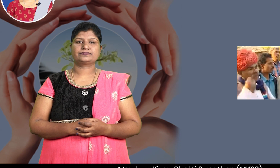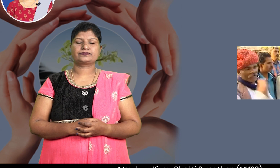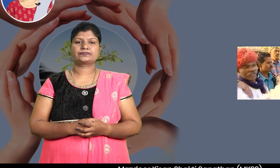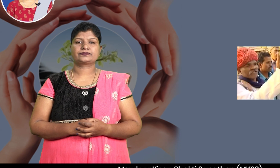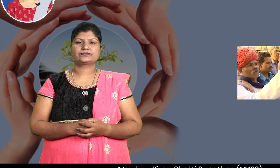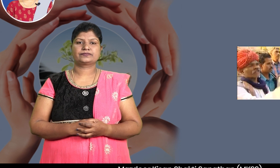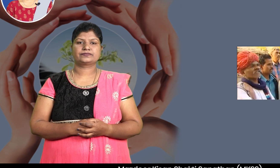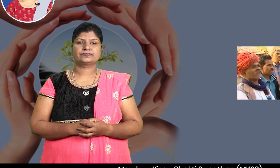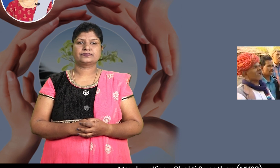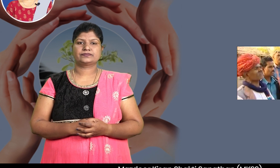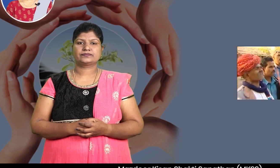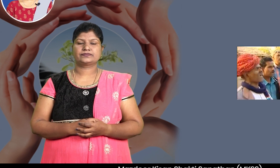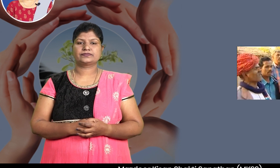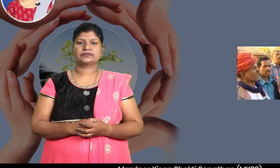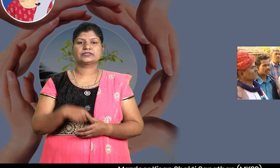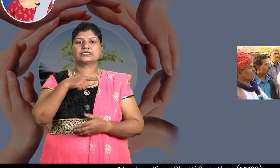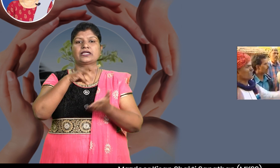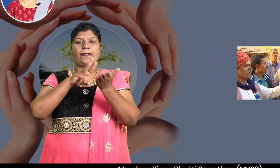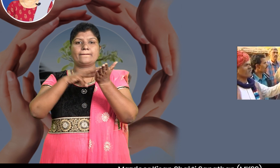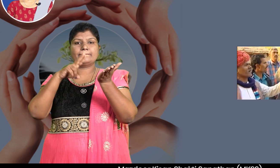Mazdoor Kisan Shakti Sangathan,